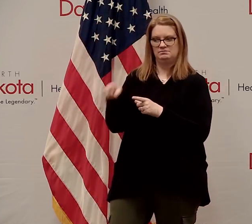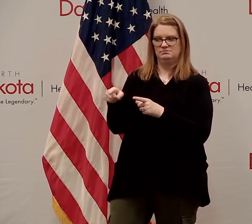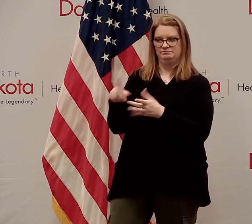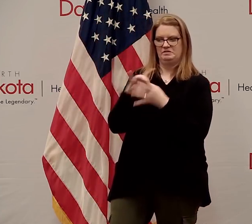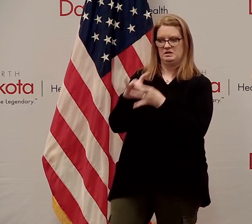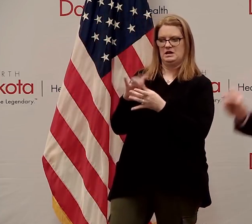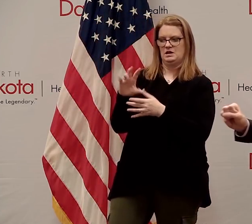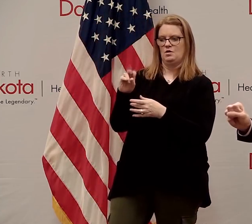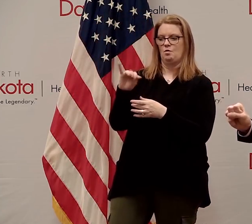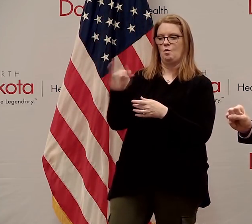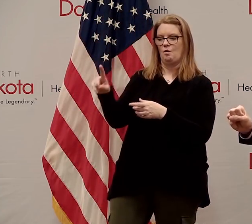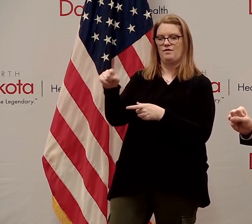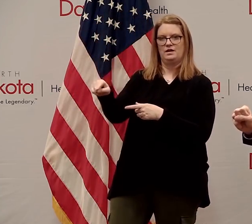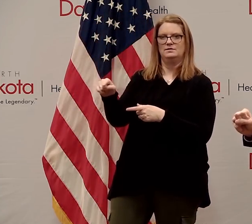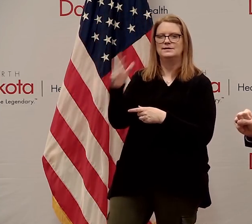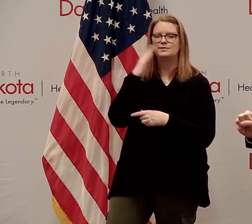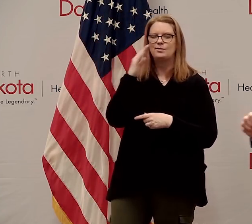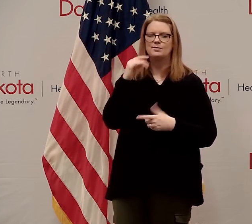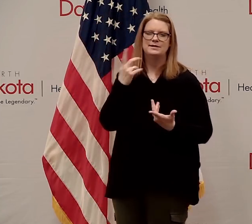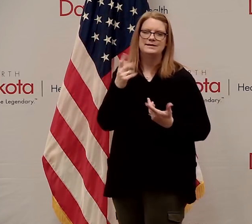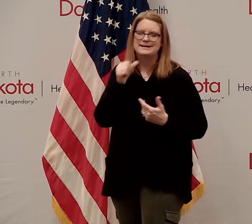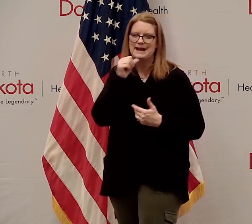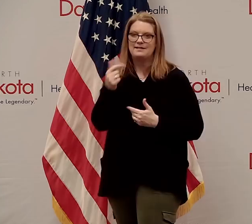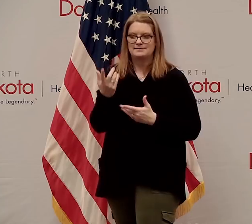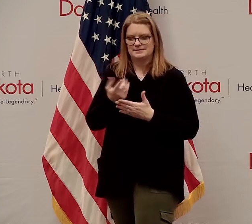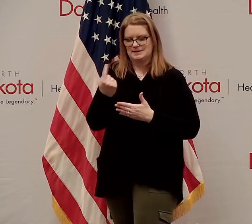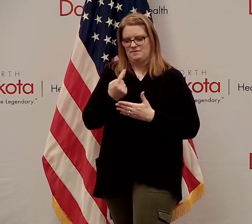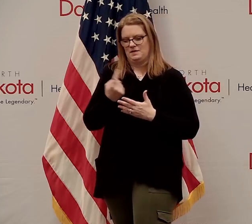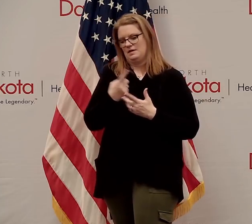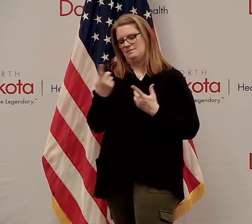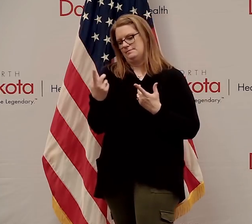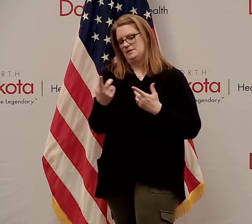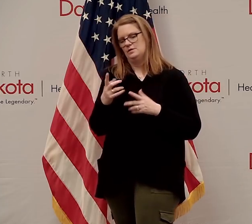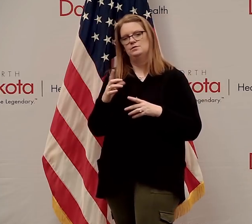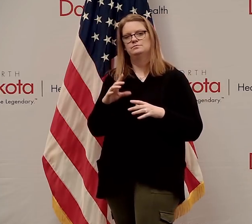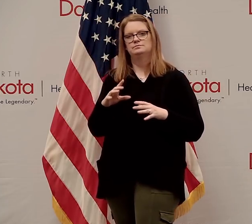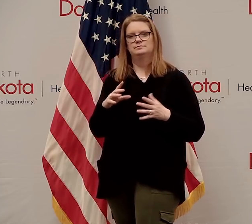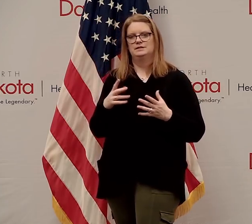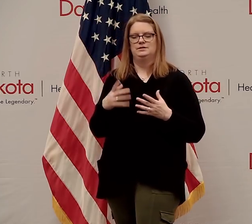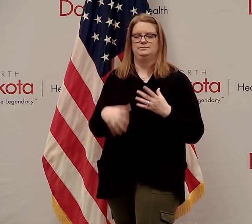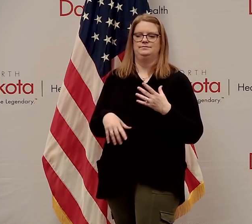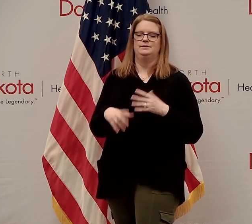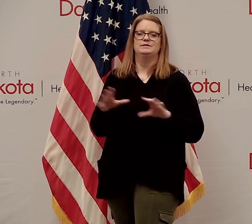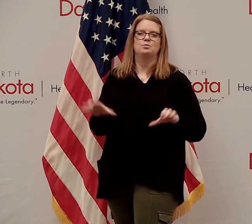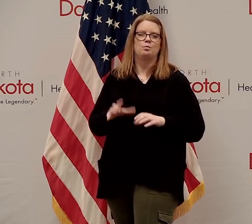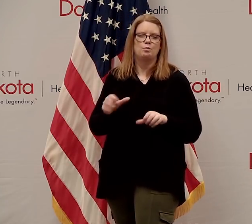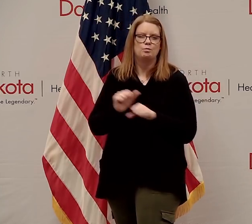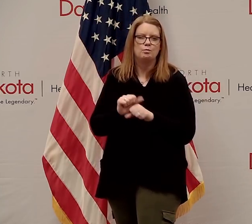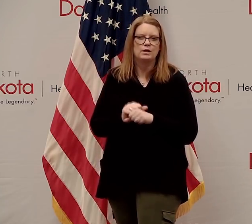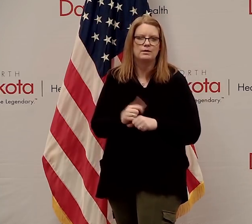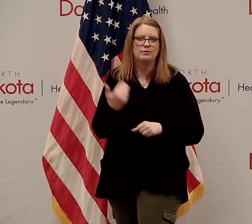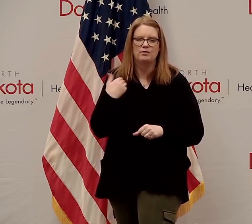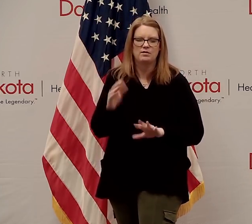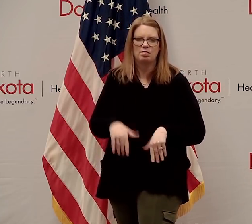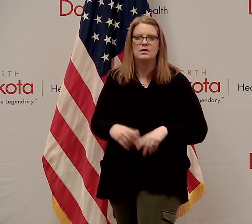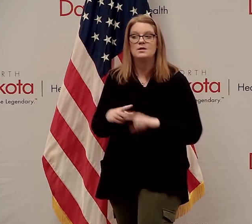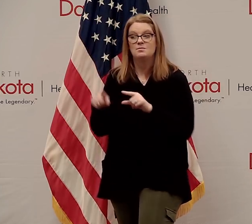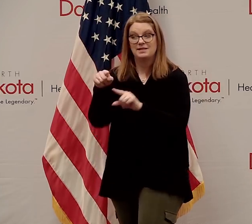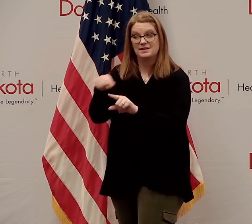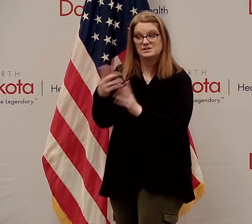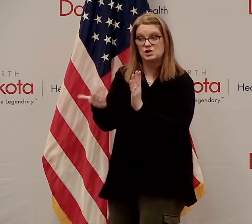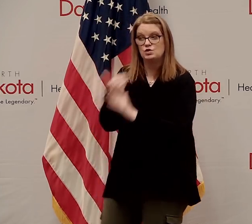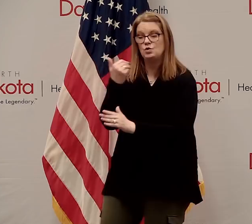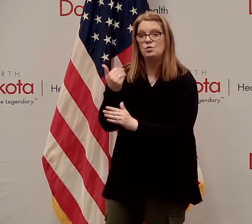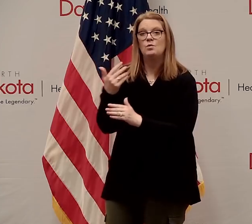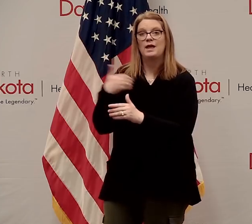to COVID, not towards stuff you were doing before. This is a completely new expansion of what we're doing. So we've got the money, we've got the capability,